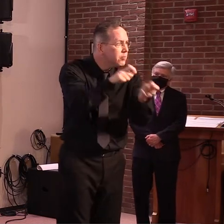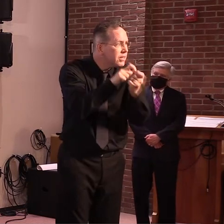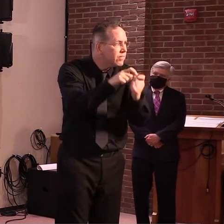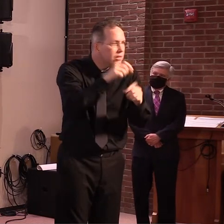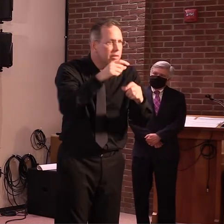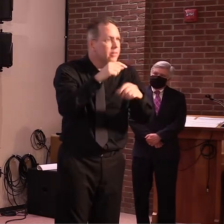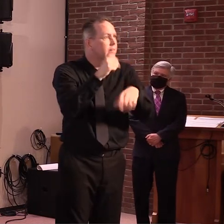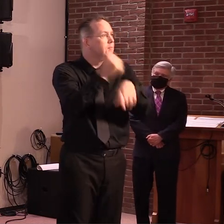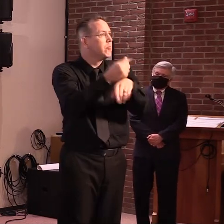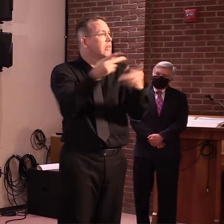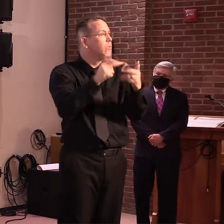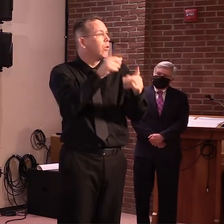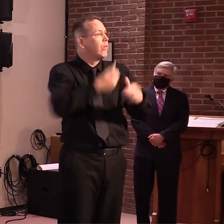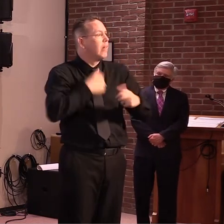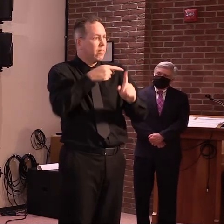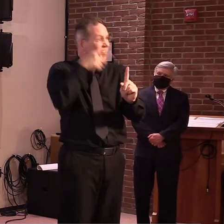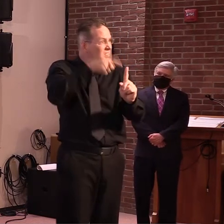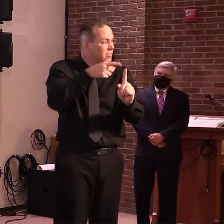for a test?